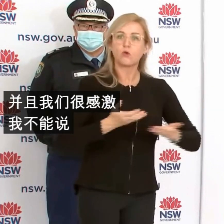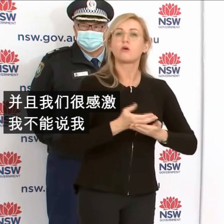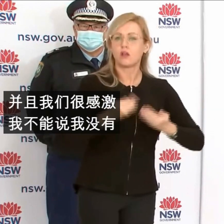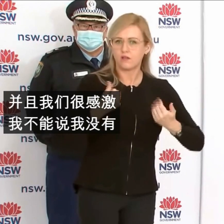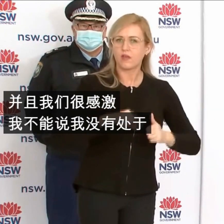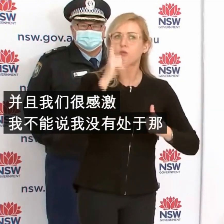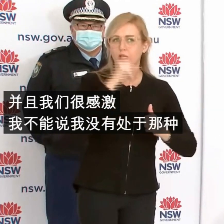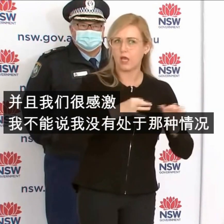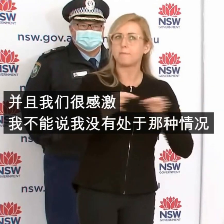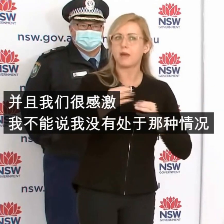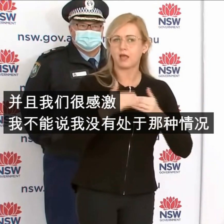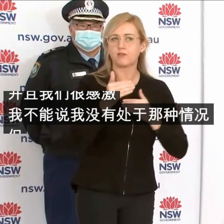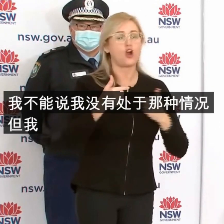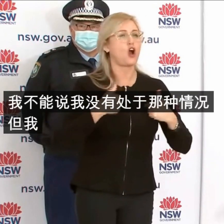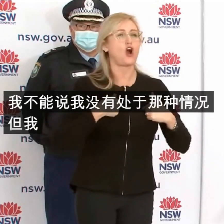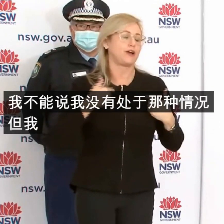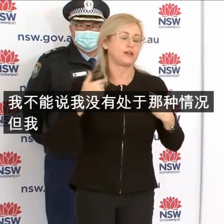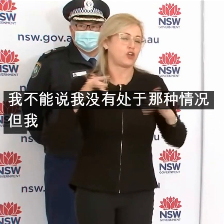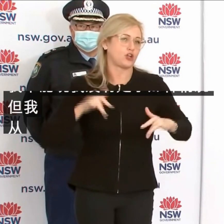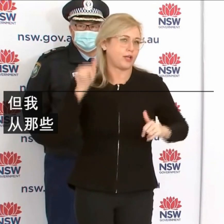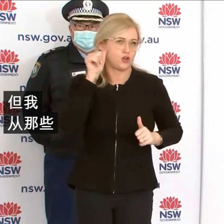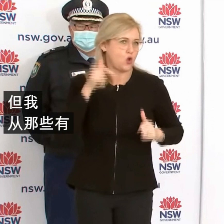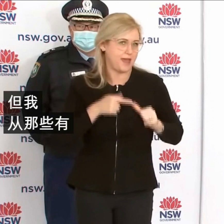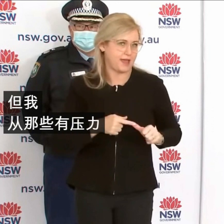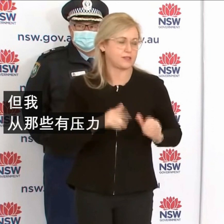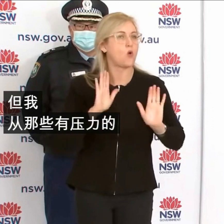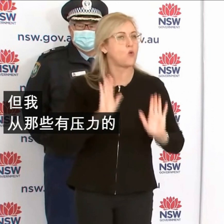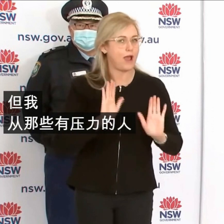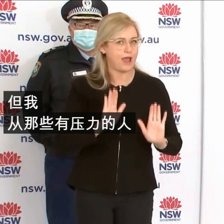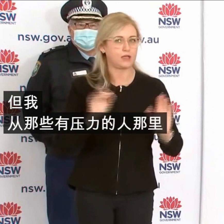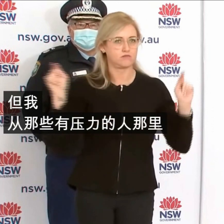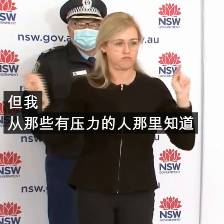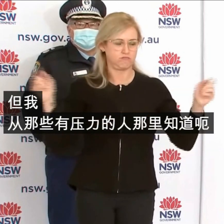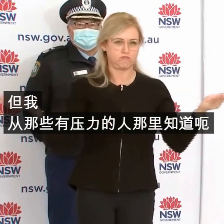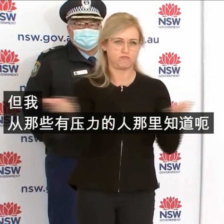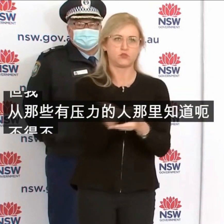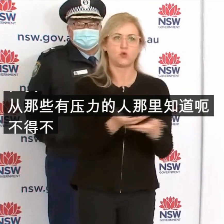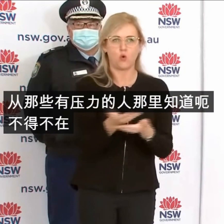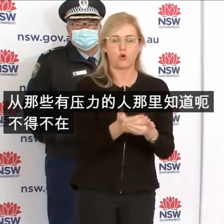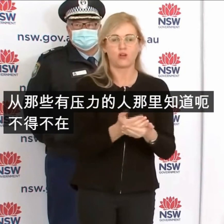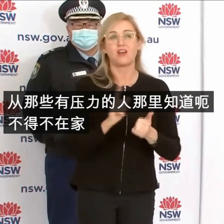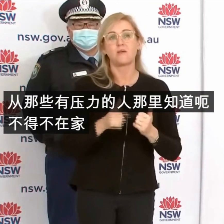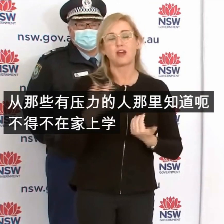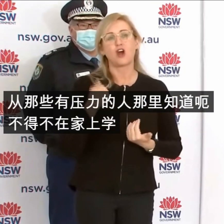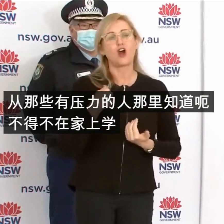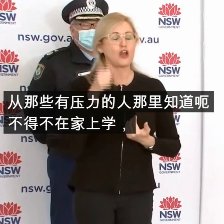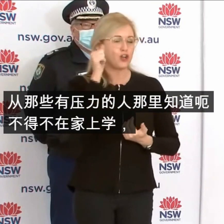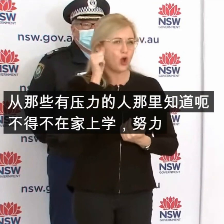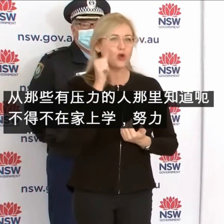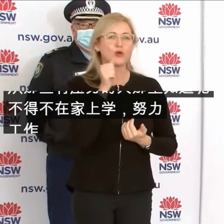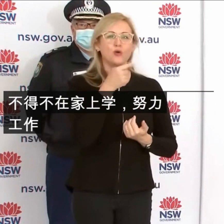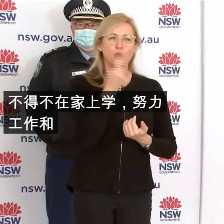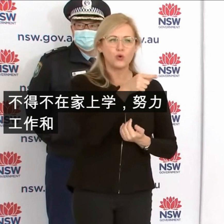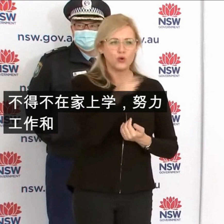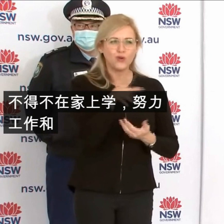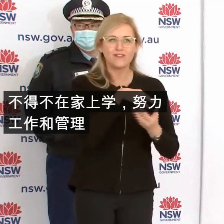can't state enough, I'm not in that situation, but I know from people who are, the stress of having to homeschool and